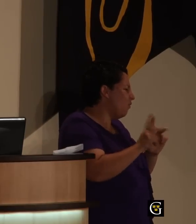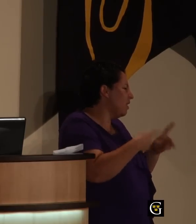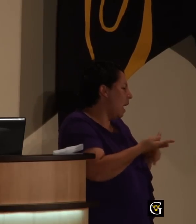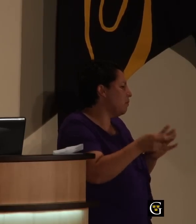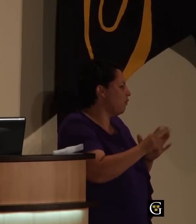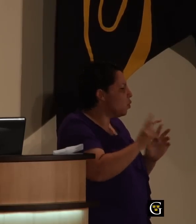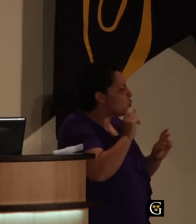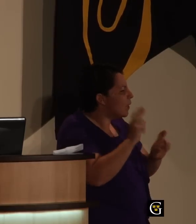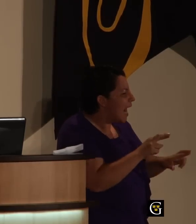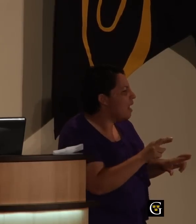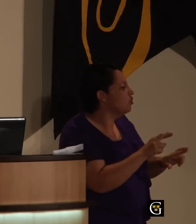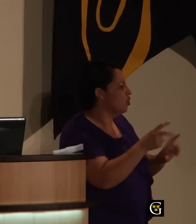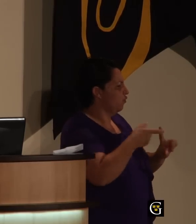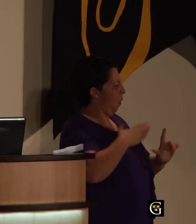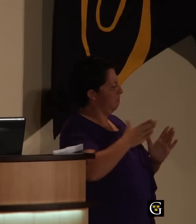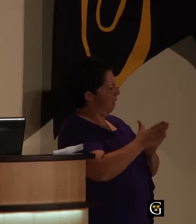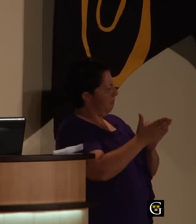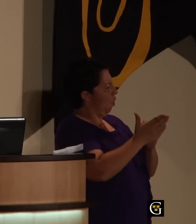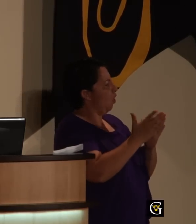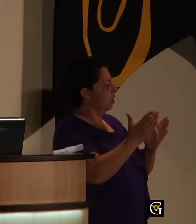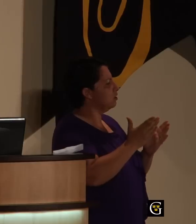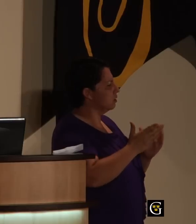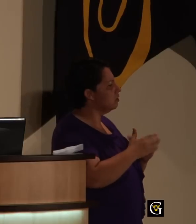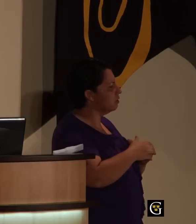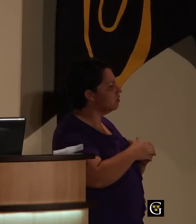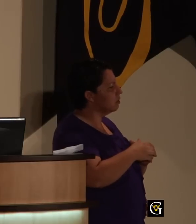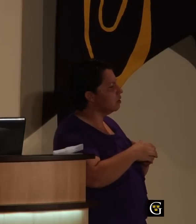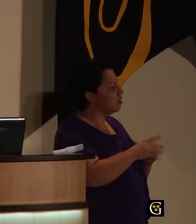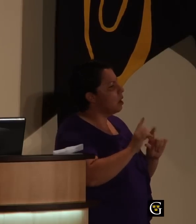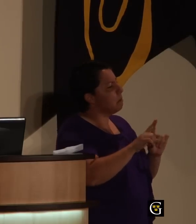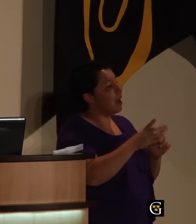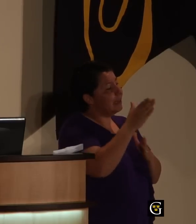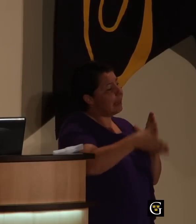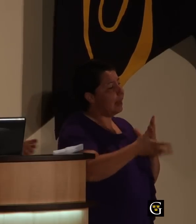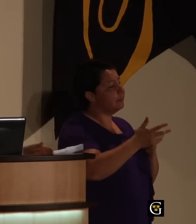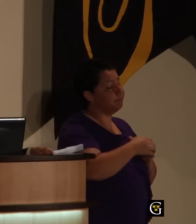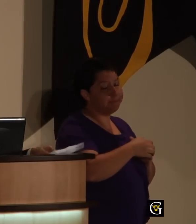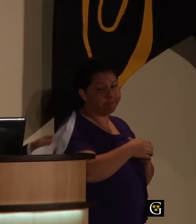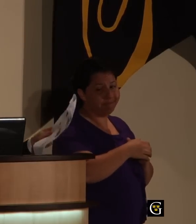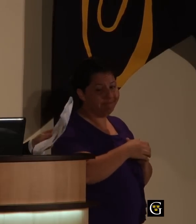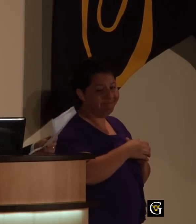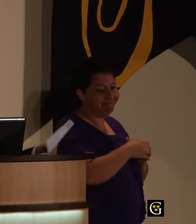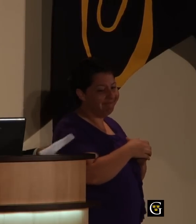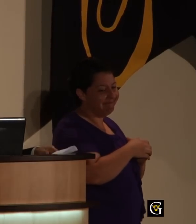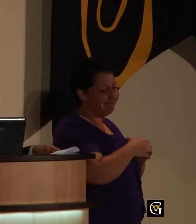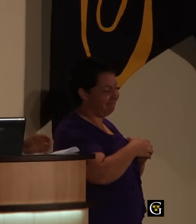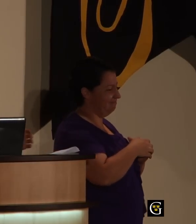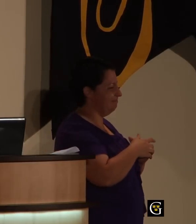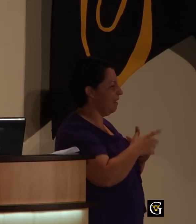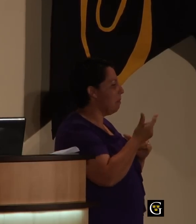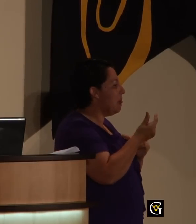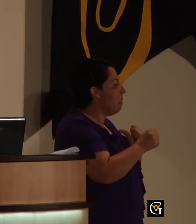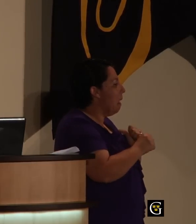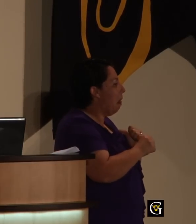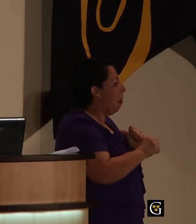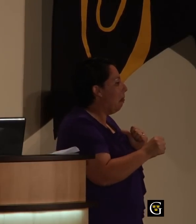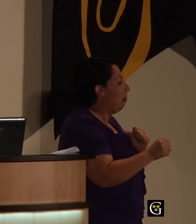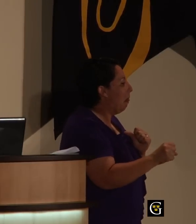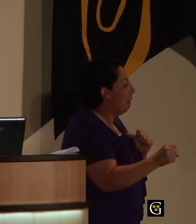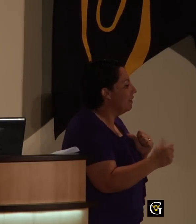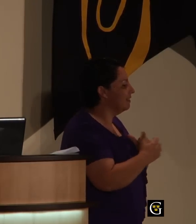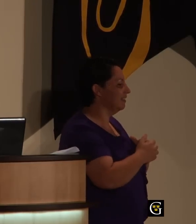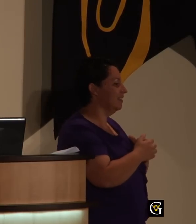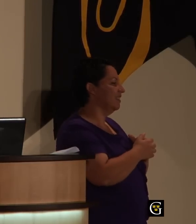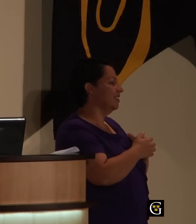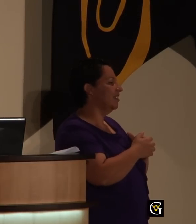of reactions. So it can be wrapping up here. And I've gone a little bit overwhelmed. So I'll wrap up